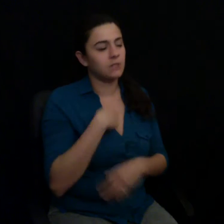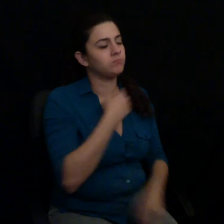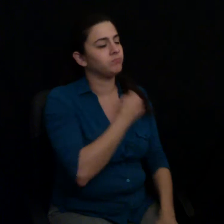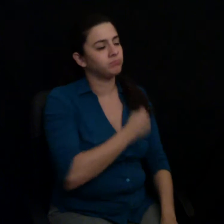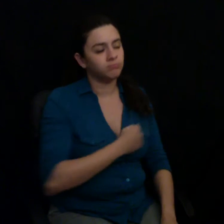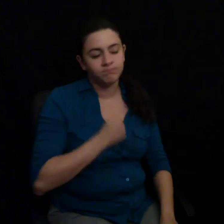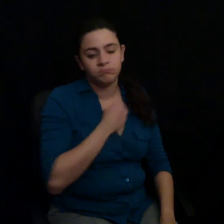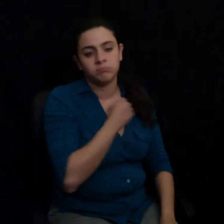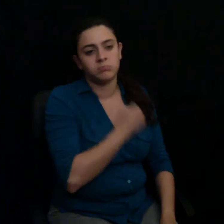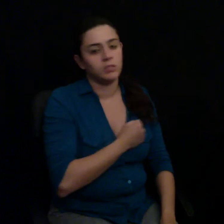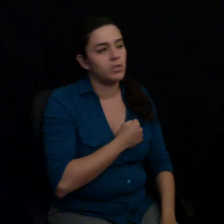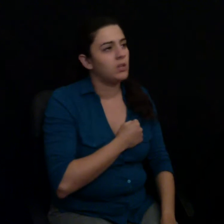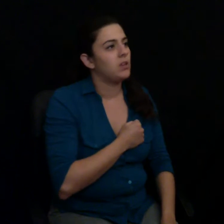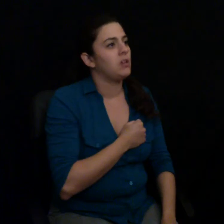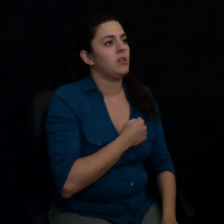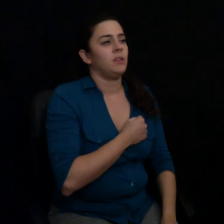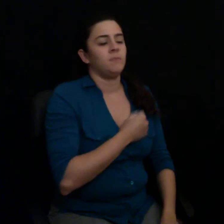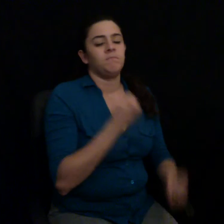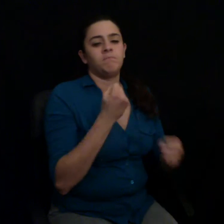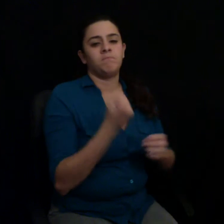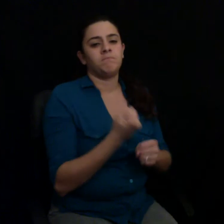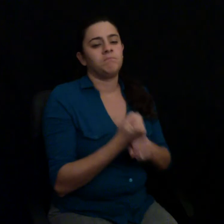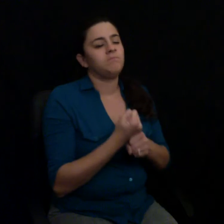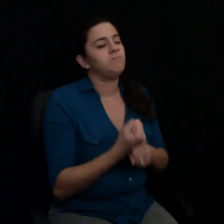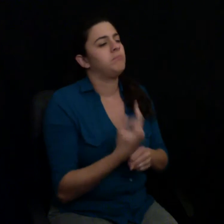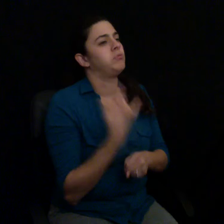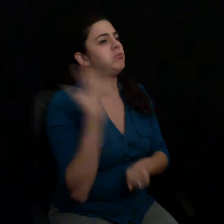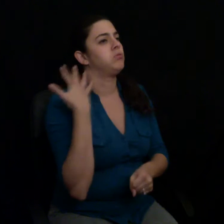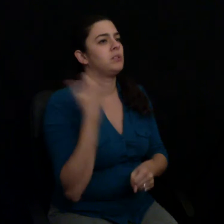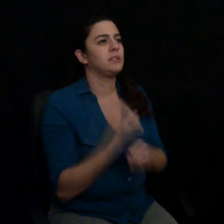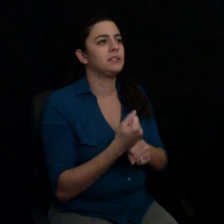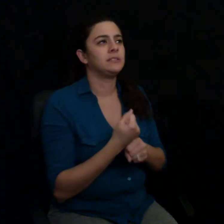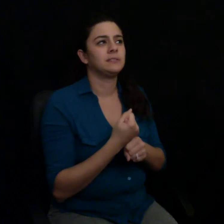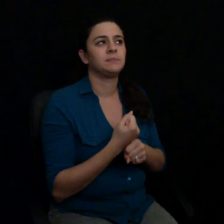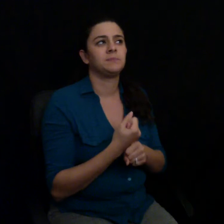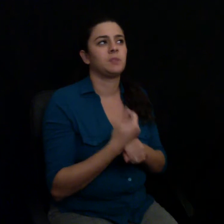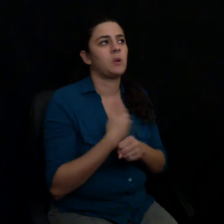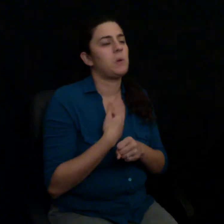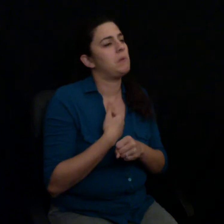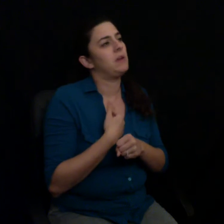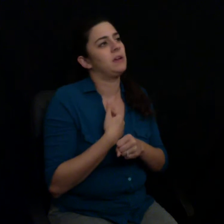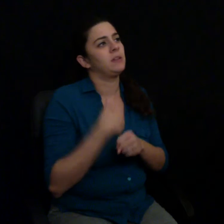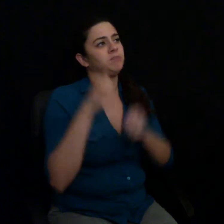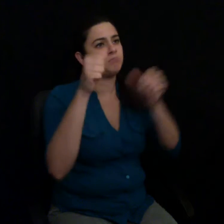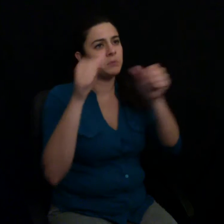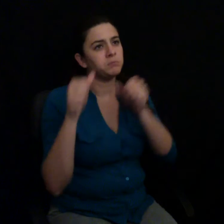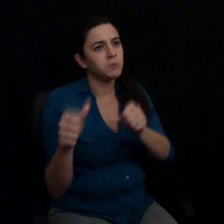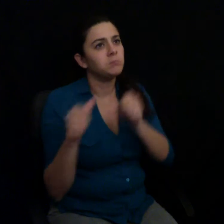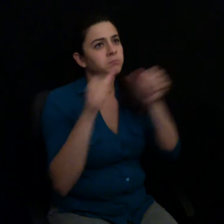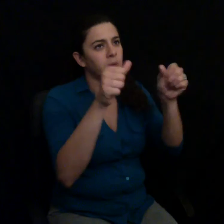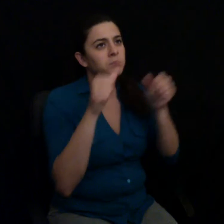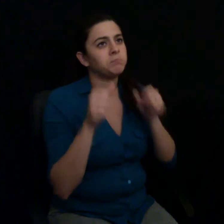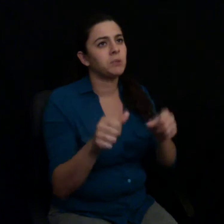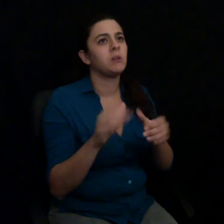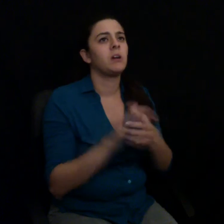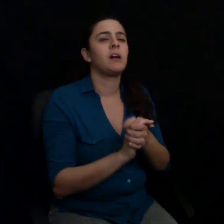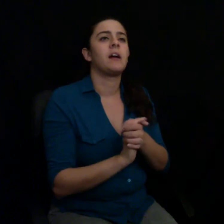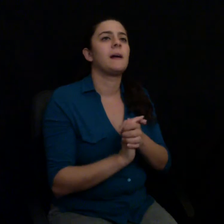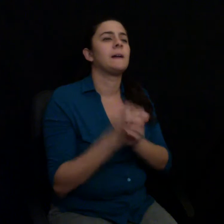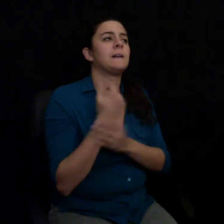wrote years ago on a subreddit that I don't even visit anymore because it's just a horrible subreddit.